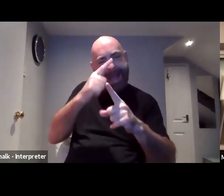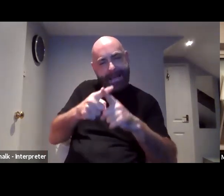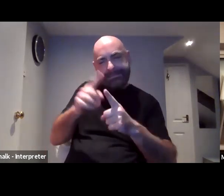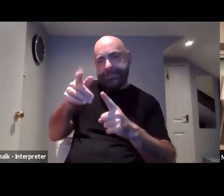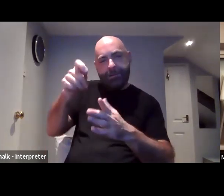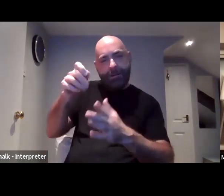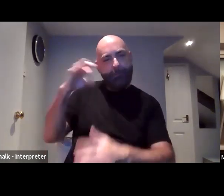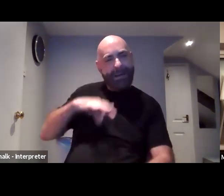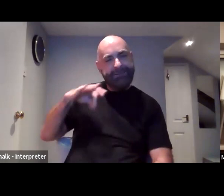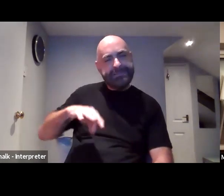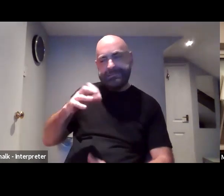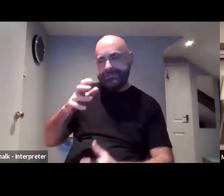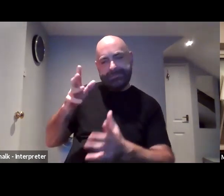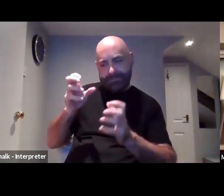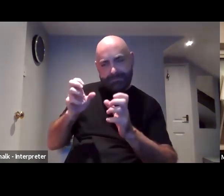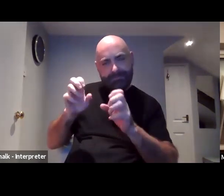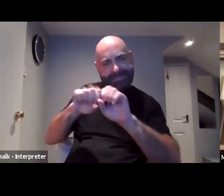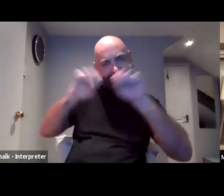and you've done it.